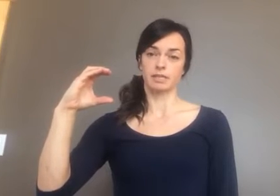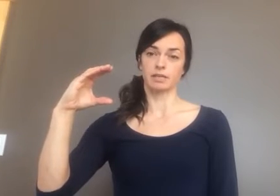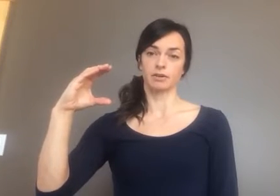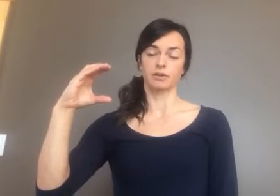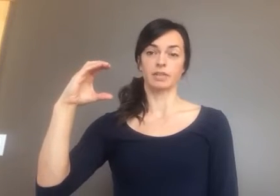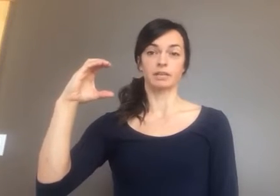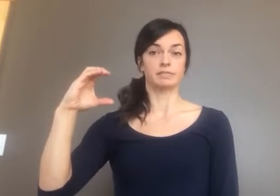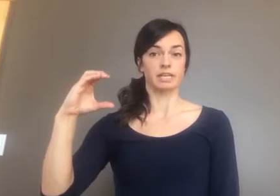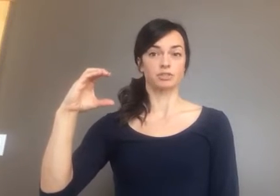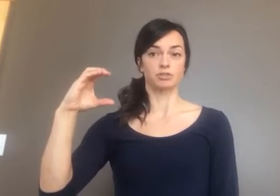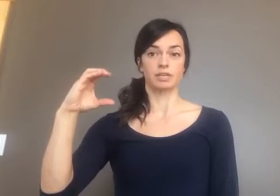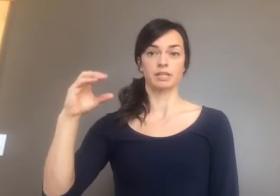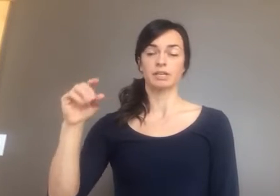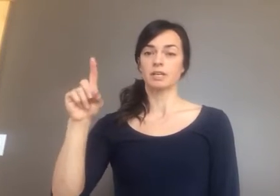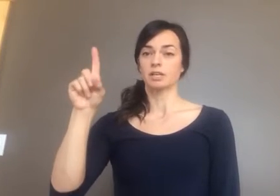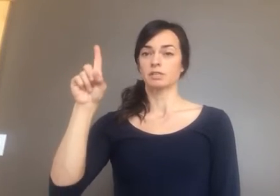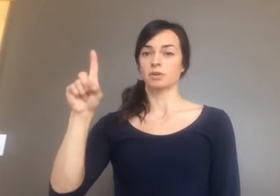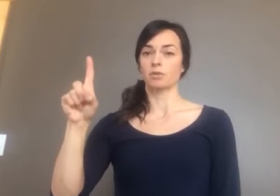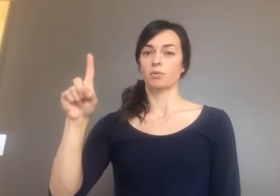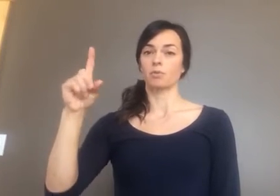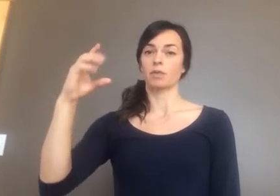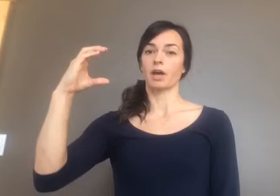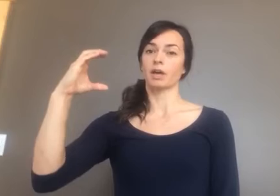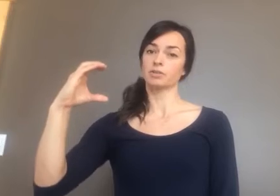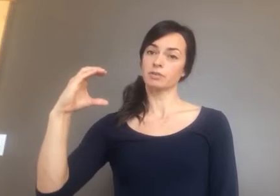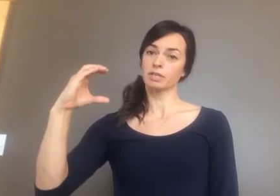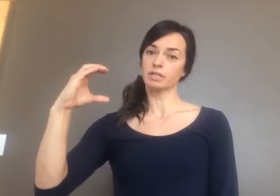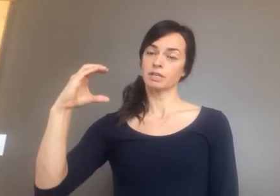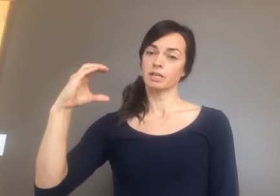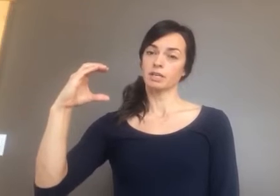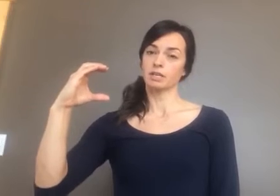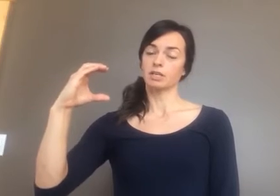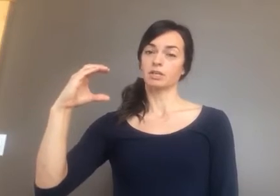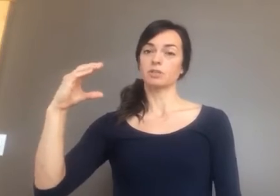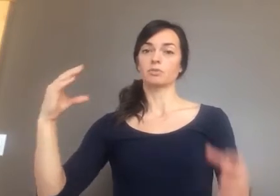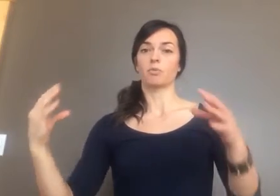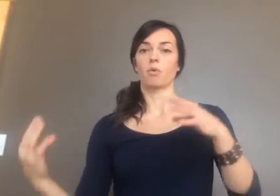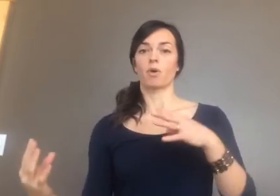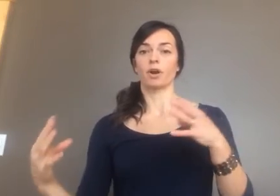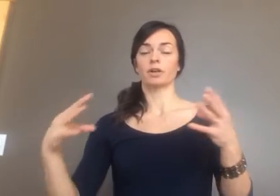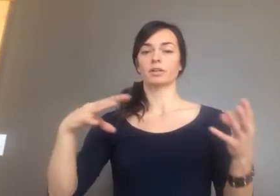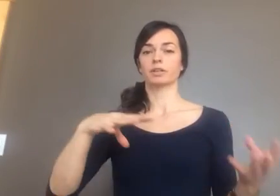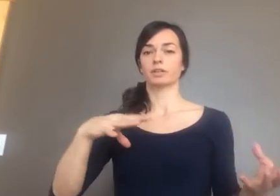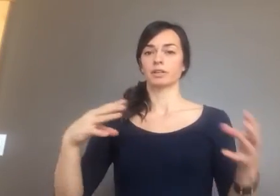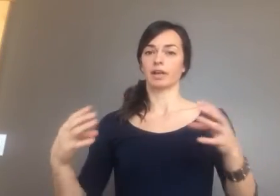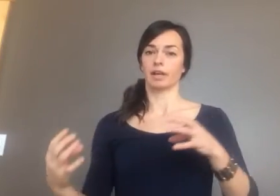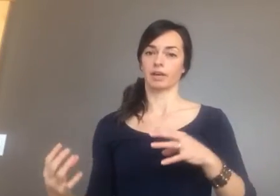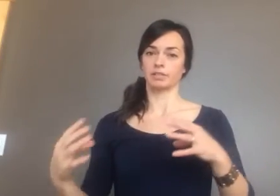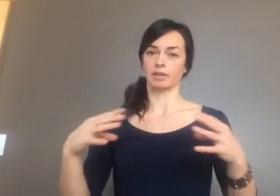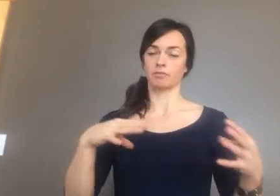C, or you can think of century. So the 100 Years' War, and our sign for